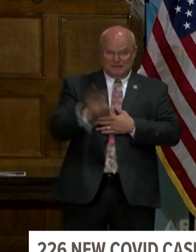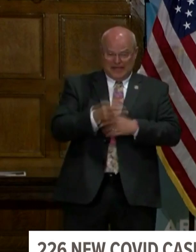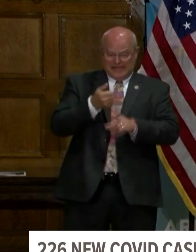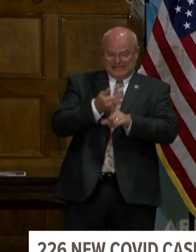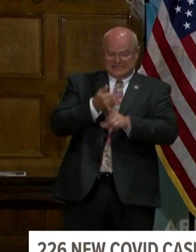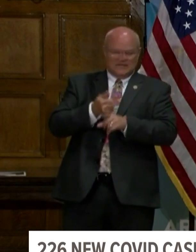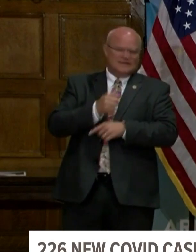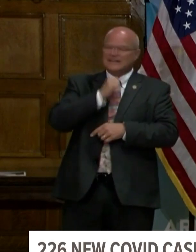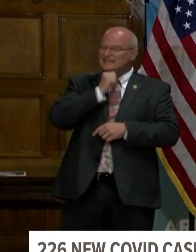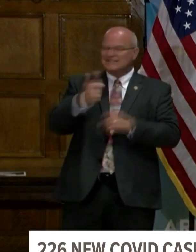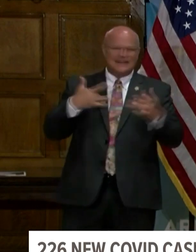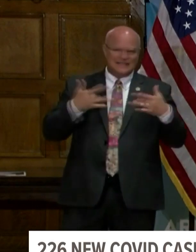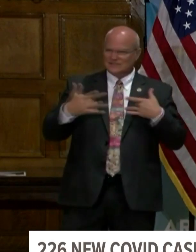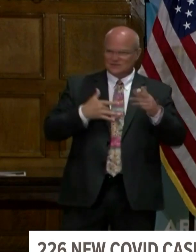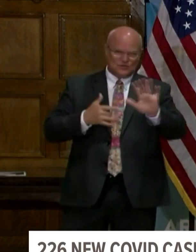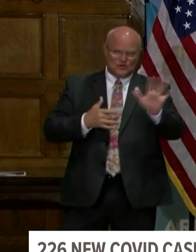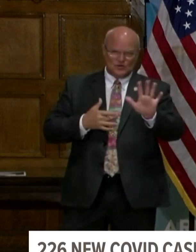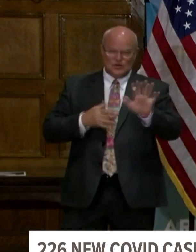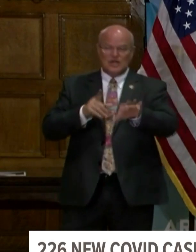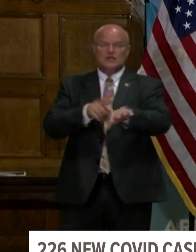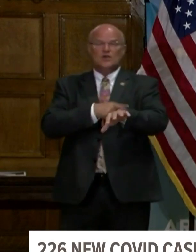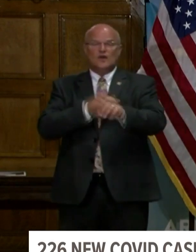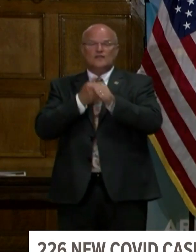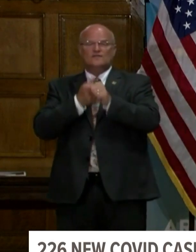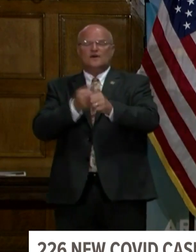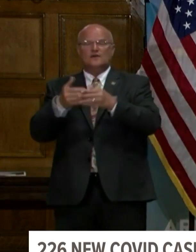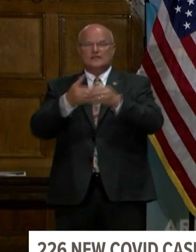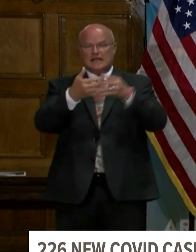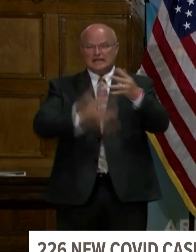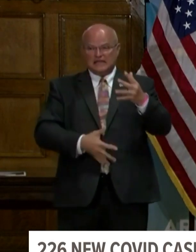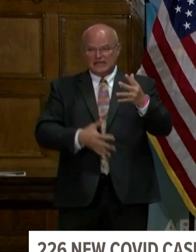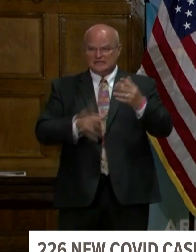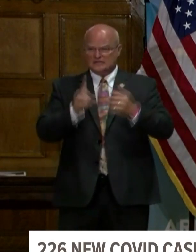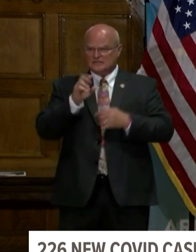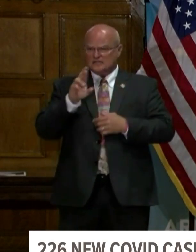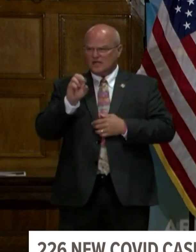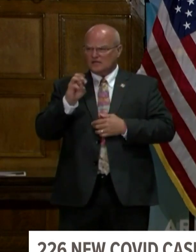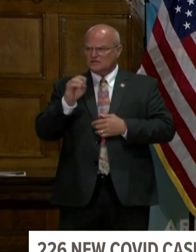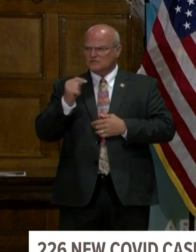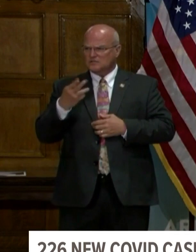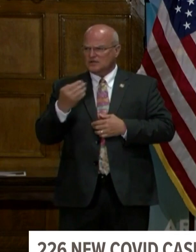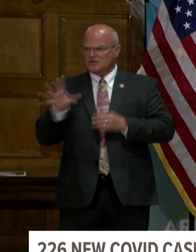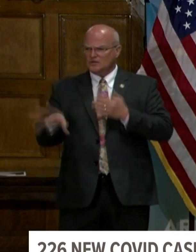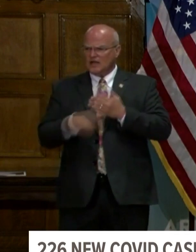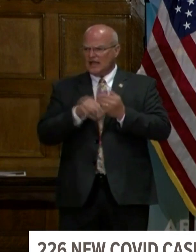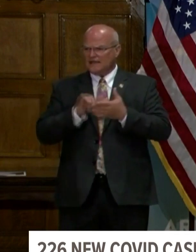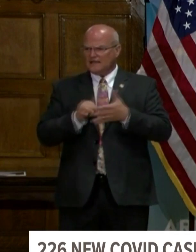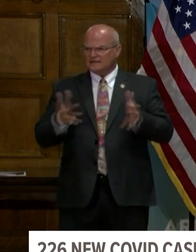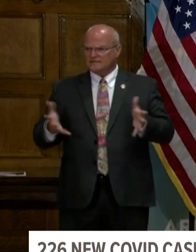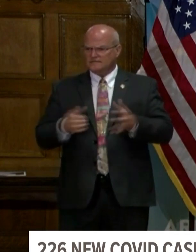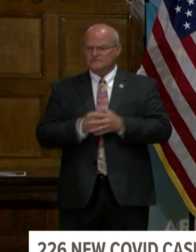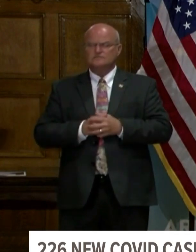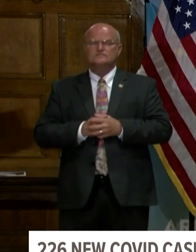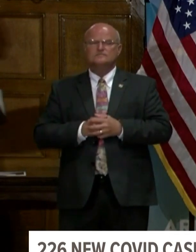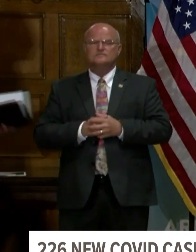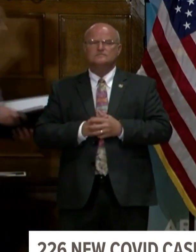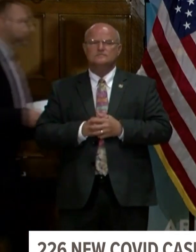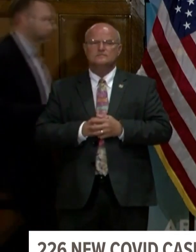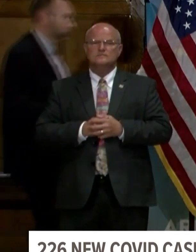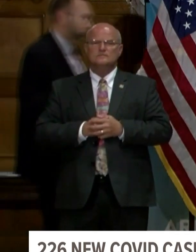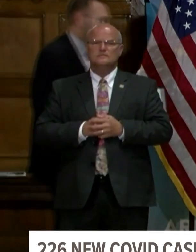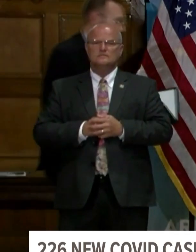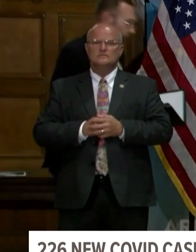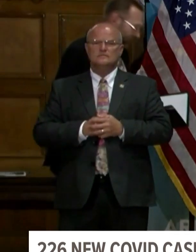of itself does not concern me as long as they're following those guidelines. So Dr. Smith, did you have anything to add there? I